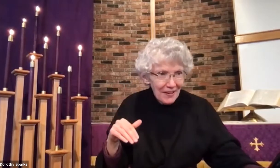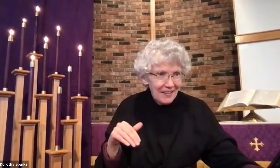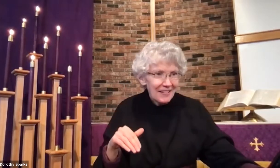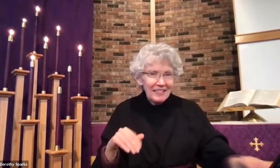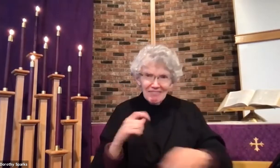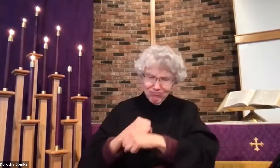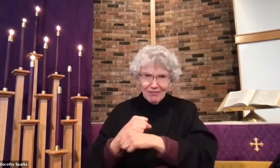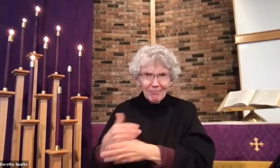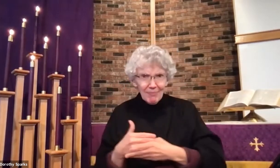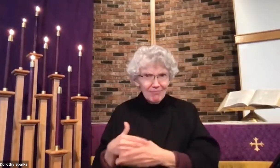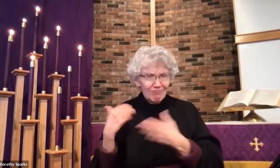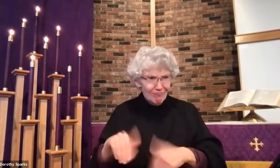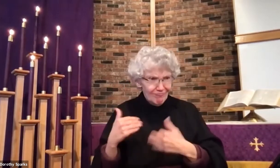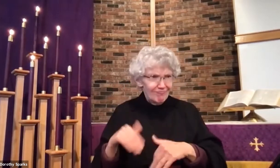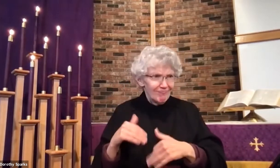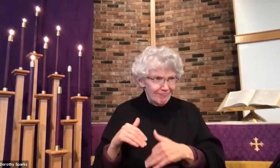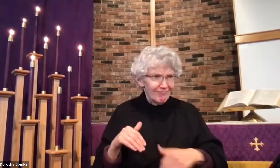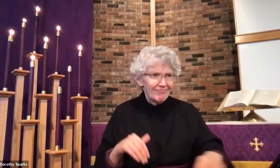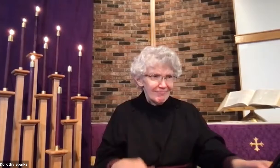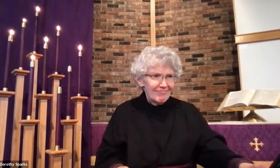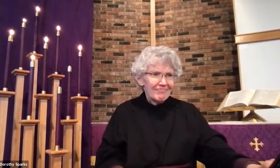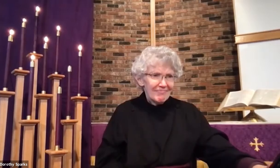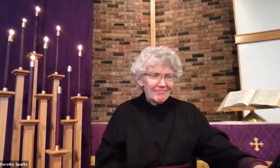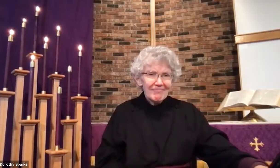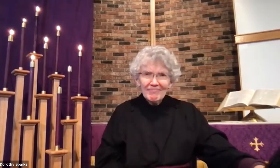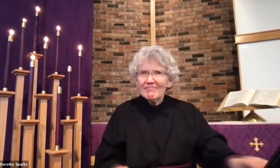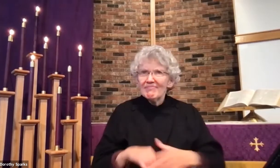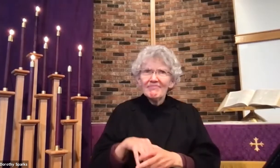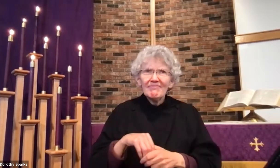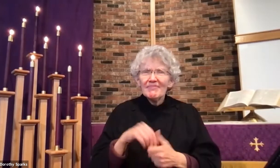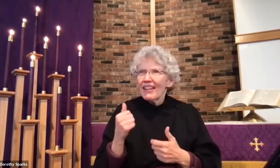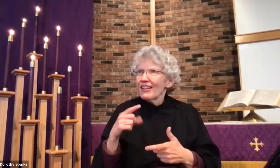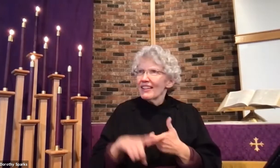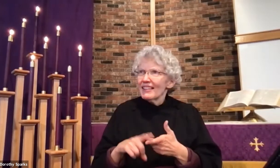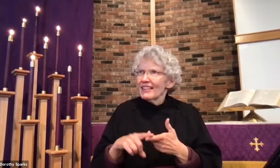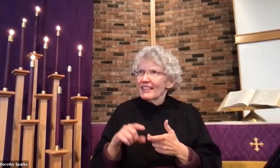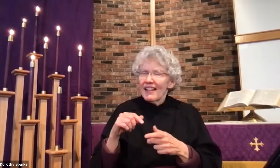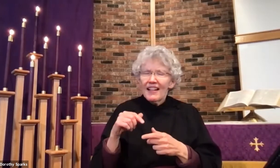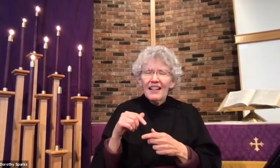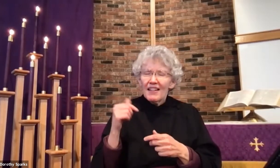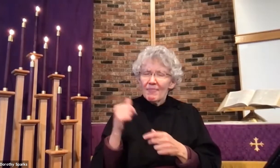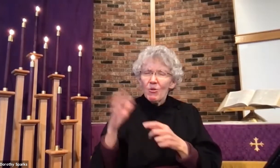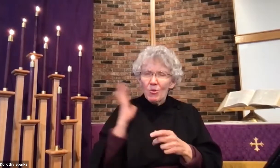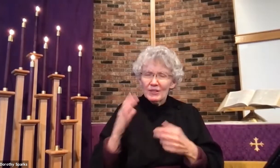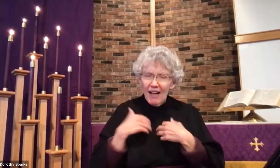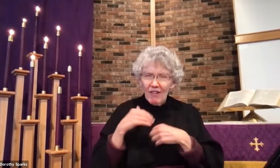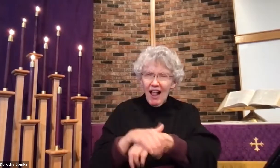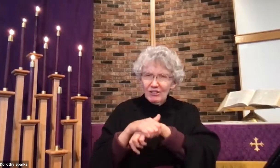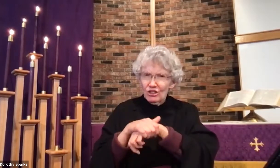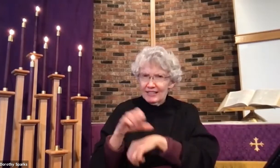imagine how a mother raccoon would respond if you got too close. They're very protective.